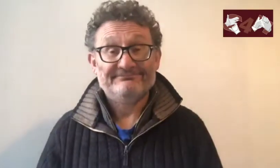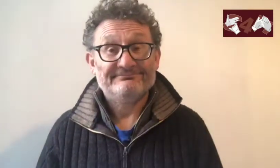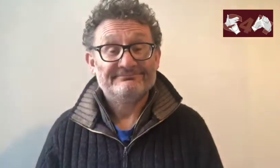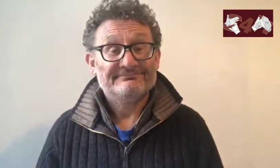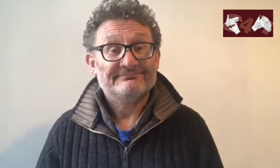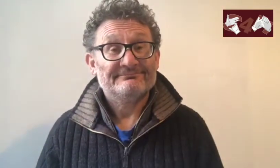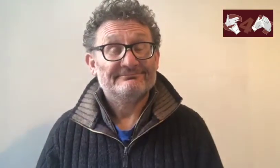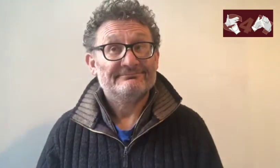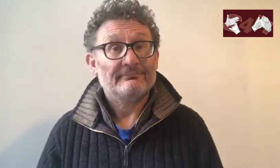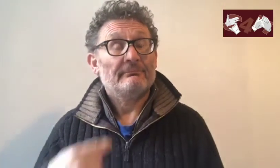to move forward in life.